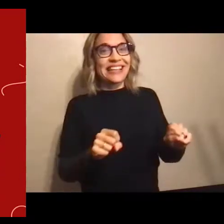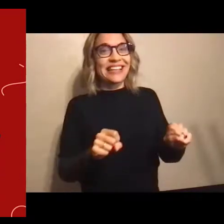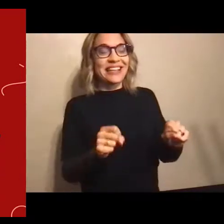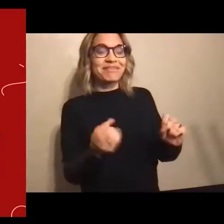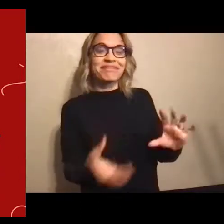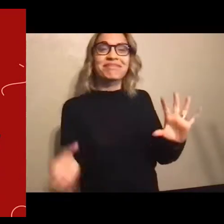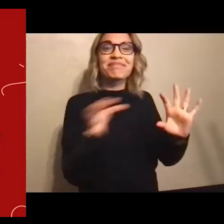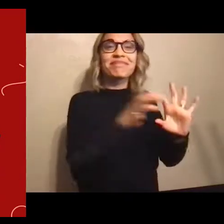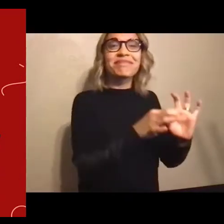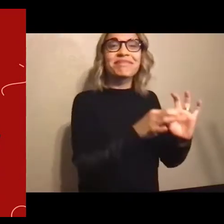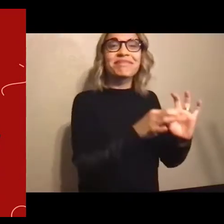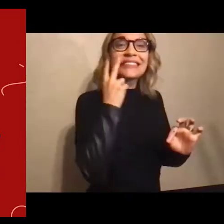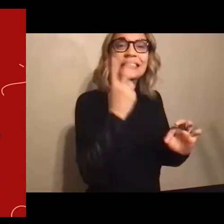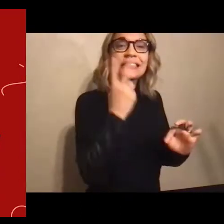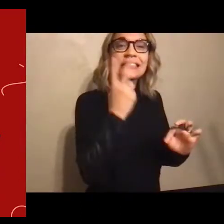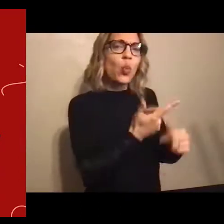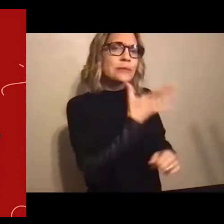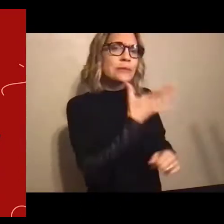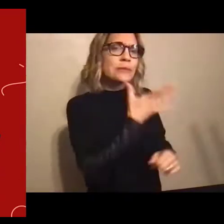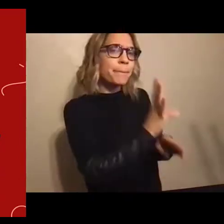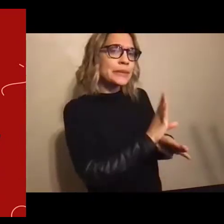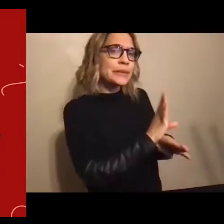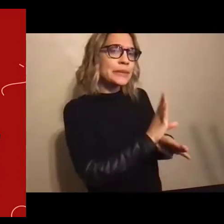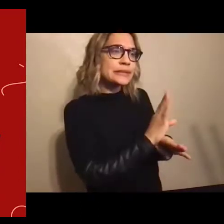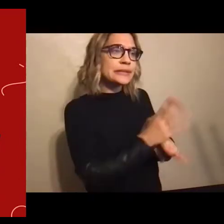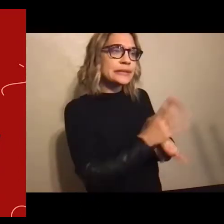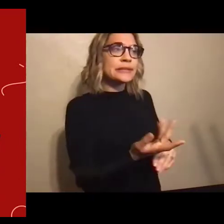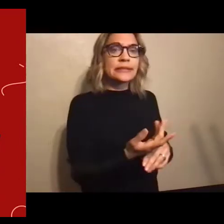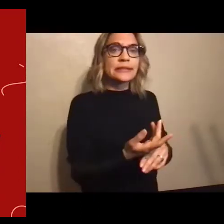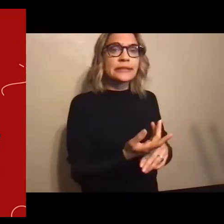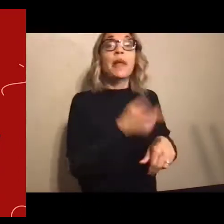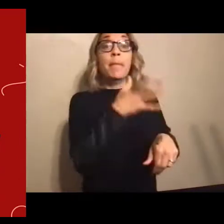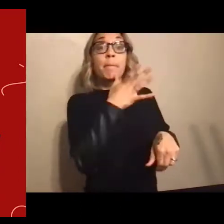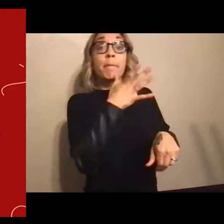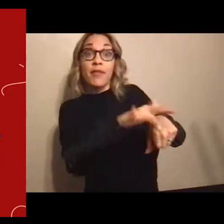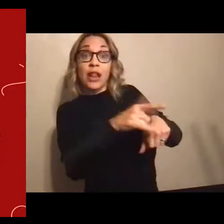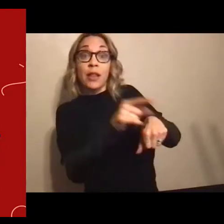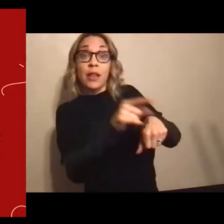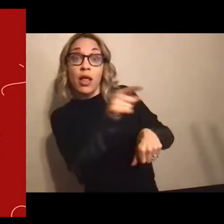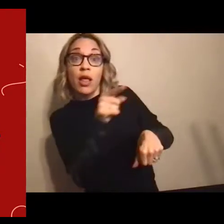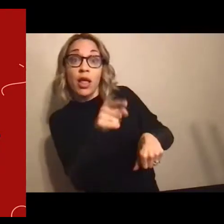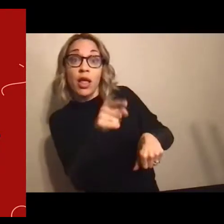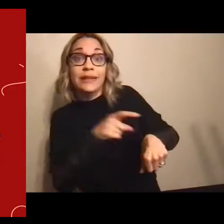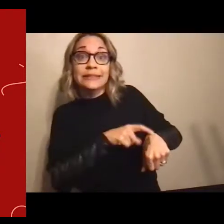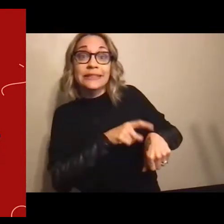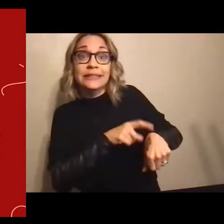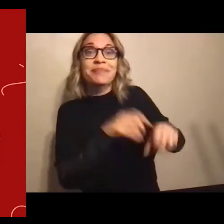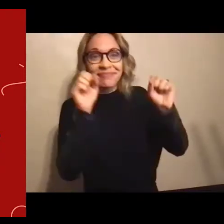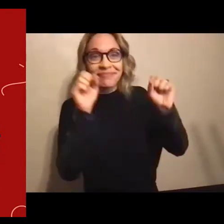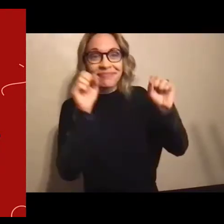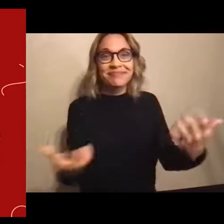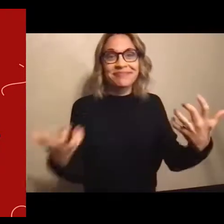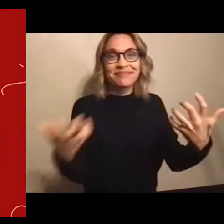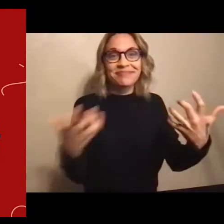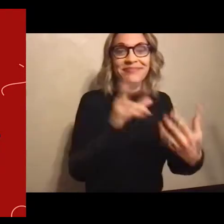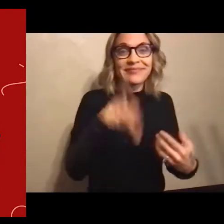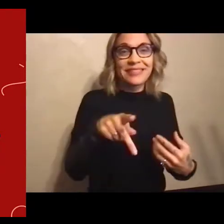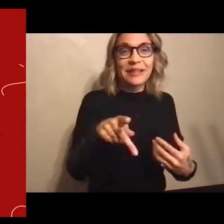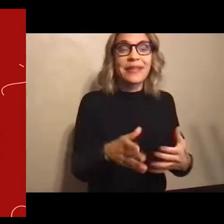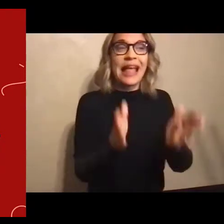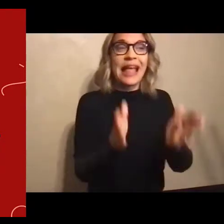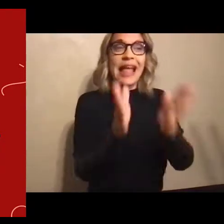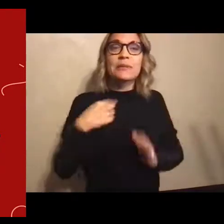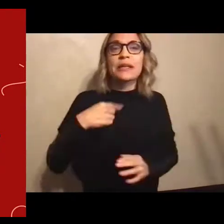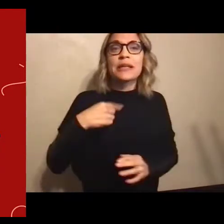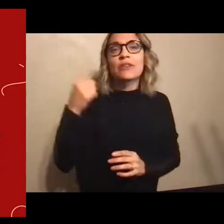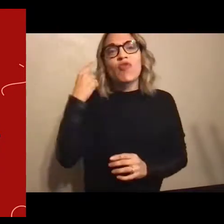see what I was doing and when they would be able to utilize my time. So my kids